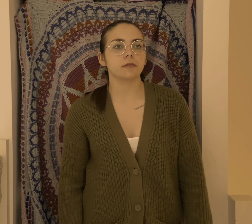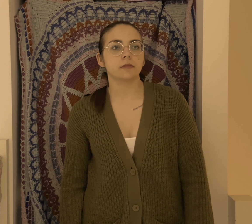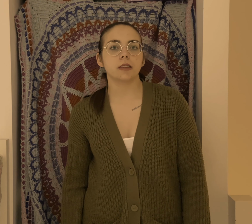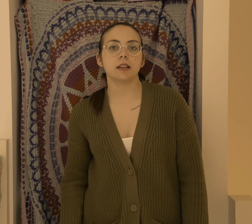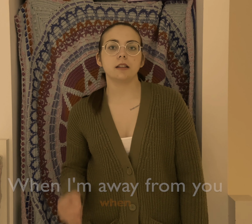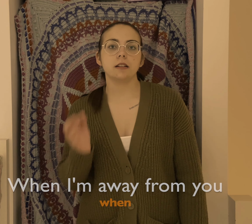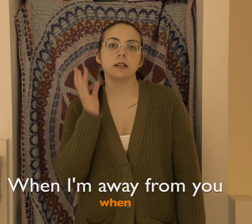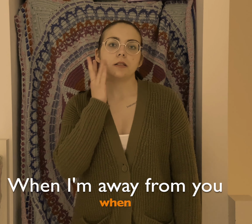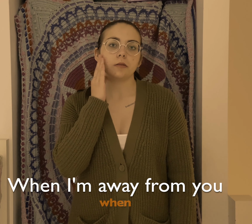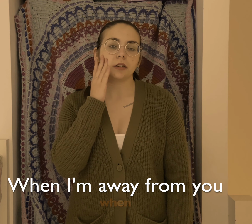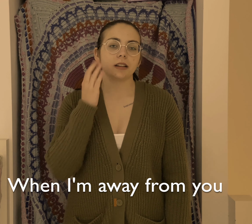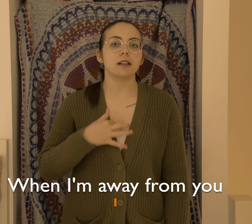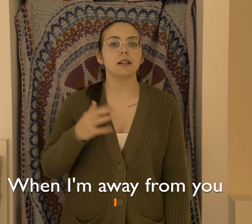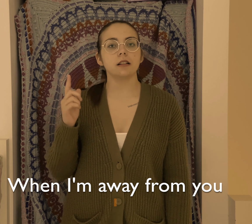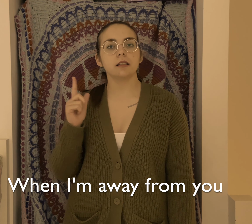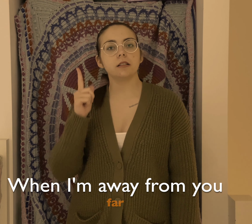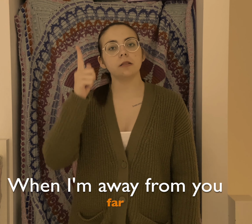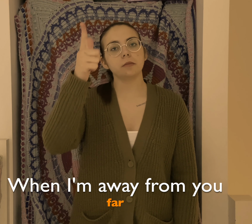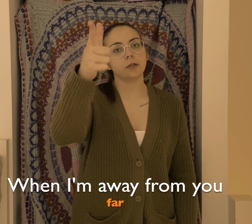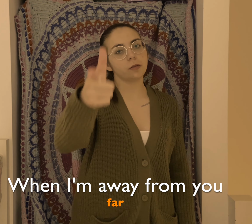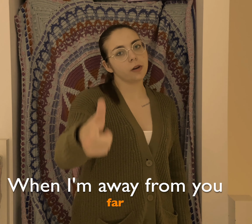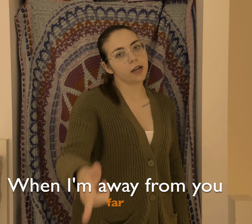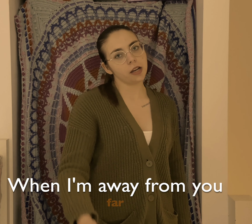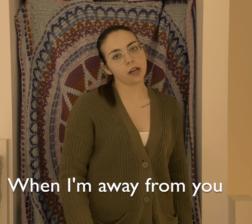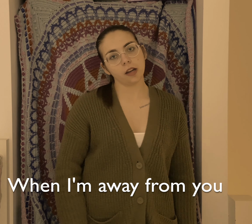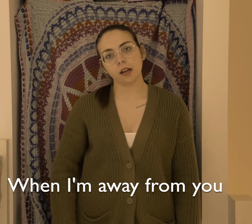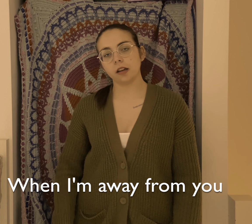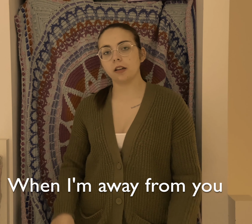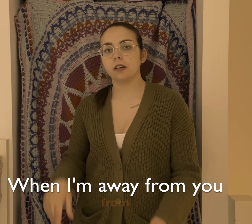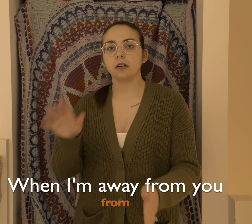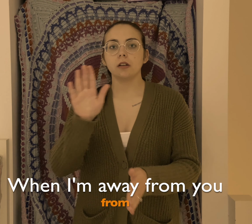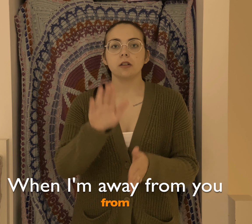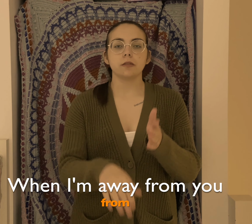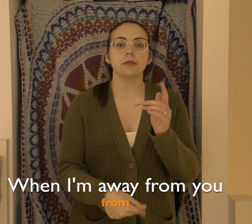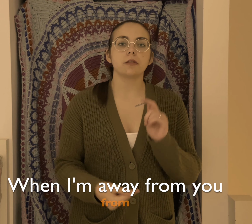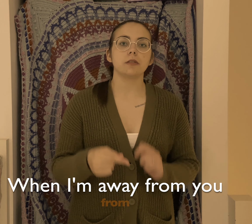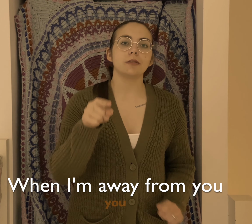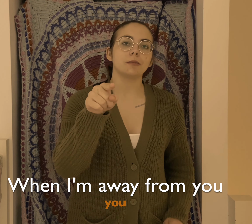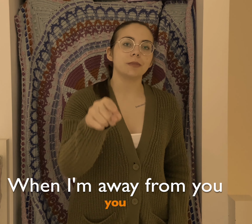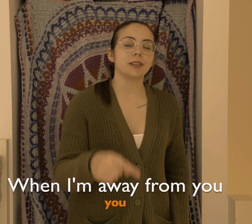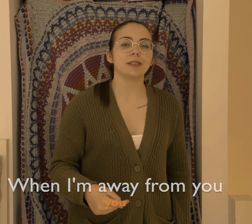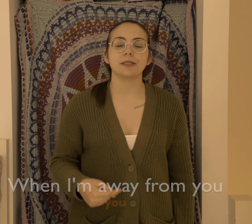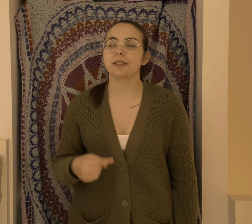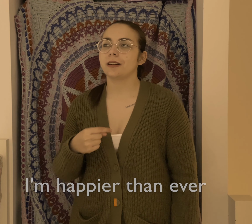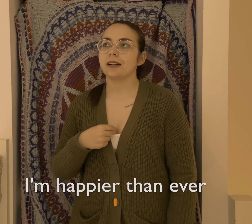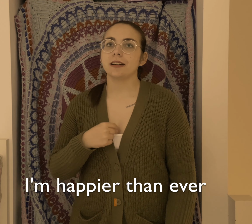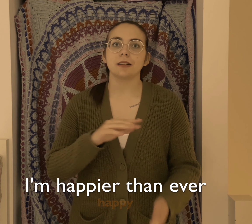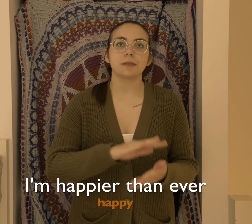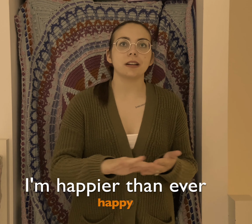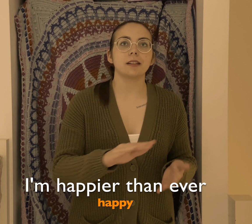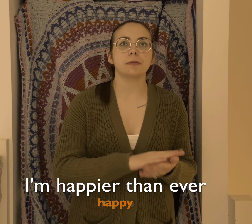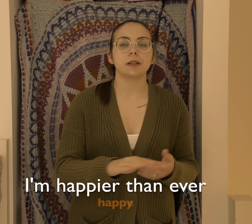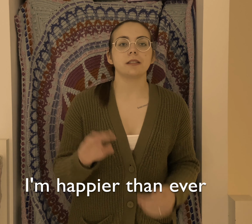When I'm away from you I'm happier